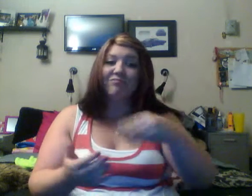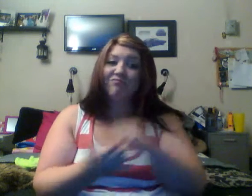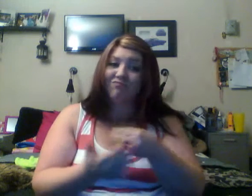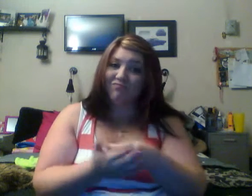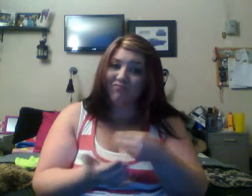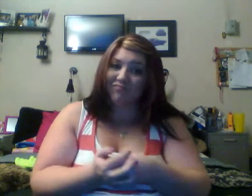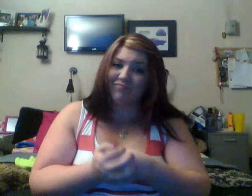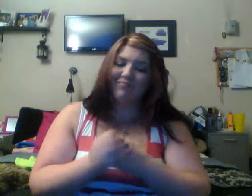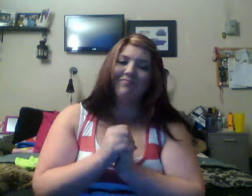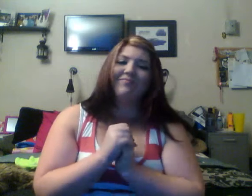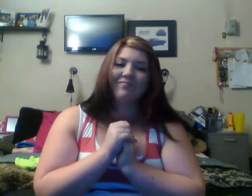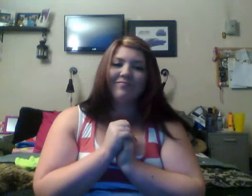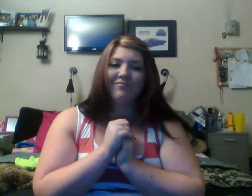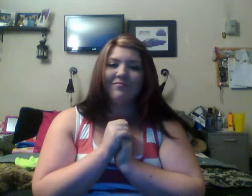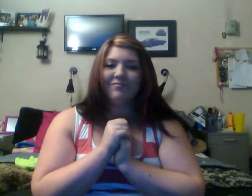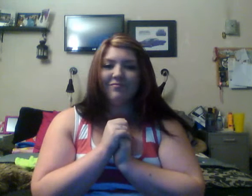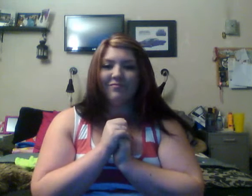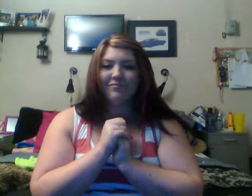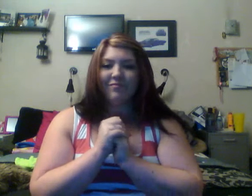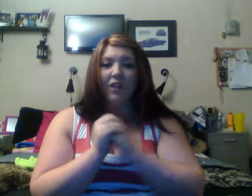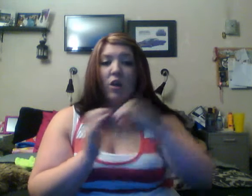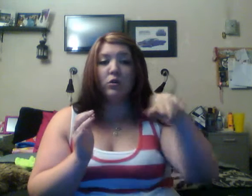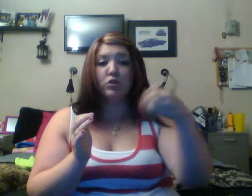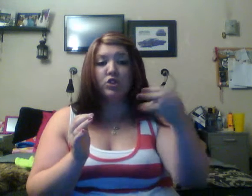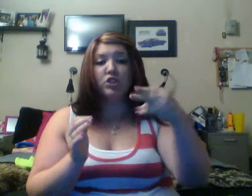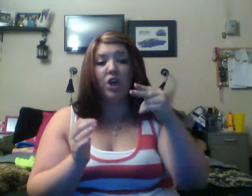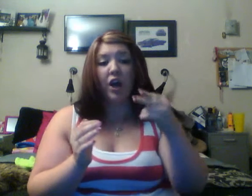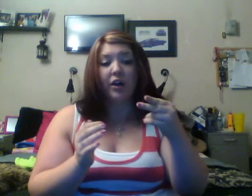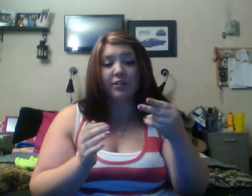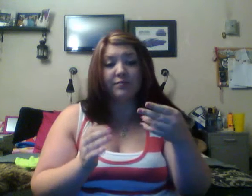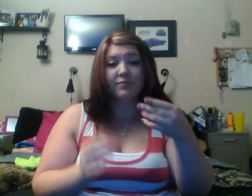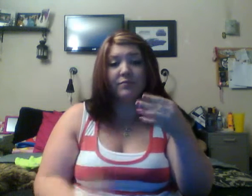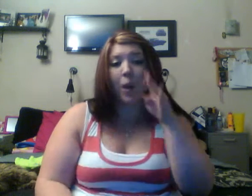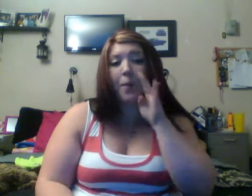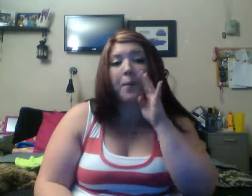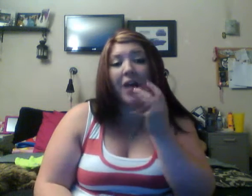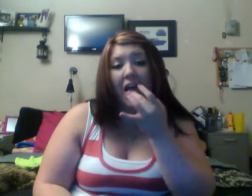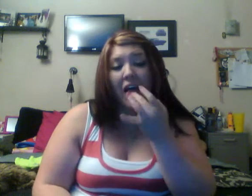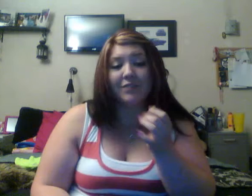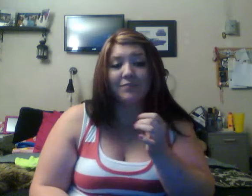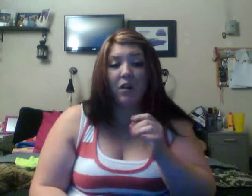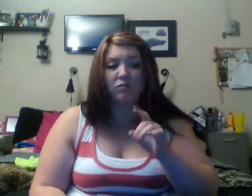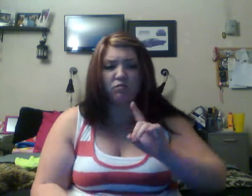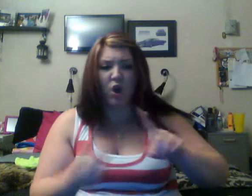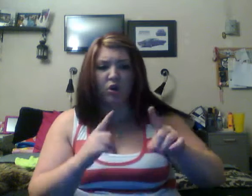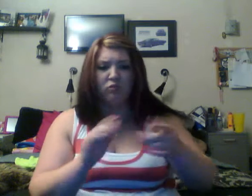Elizabethan medieval people just loved. So when John became the ale taster, what he did was he went around town and checked everybody's